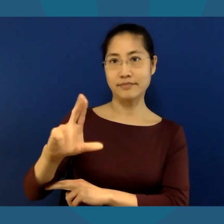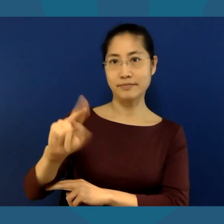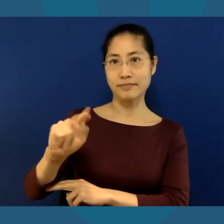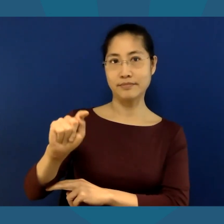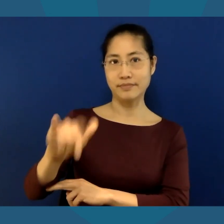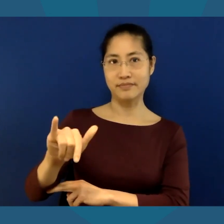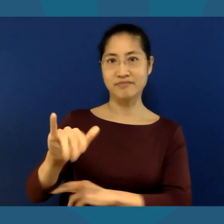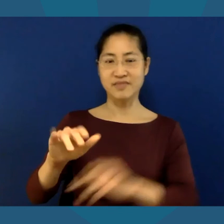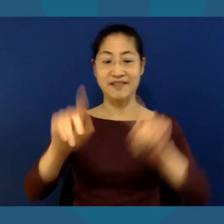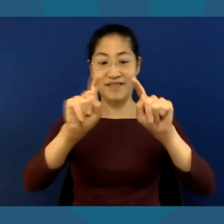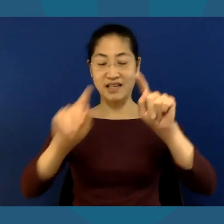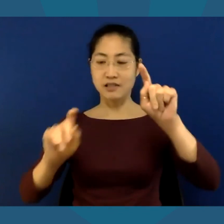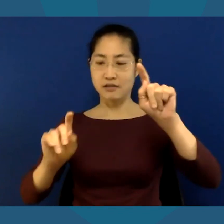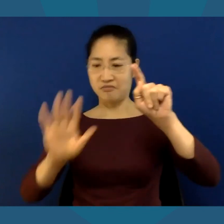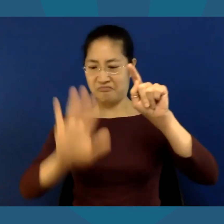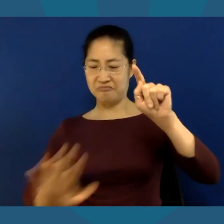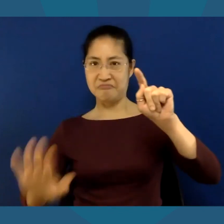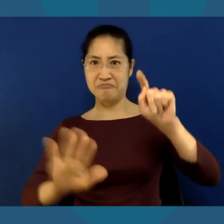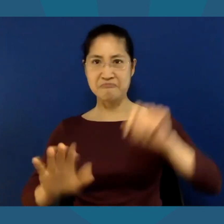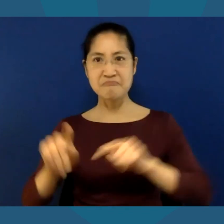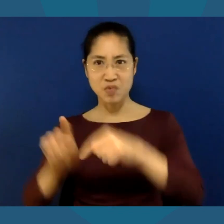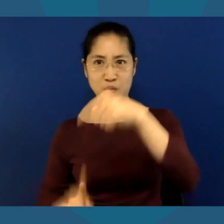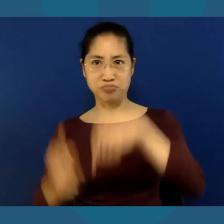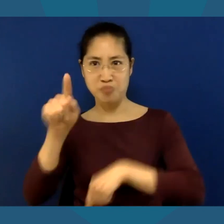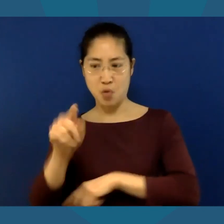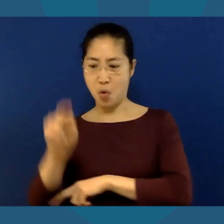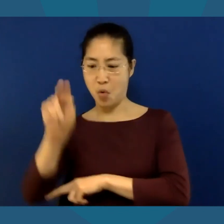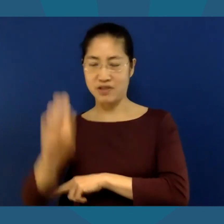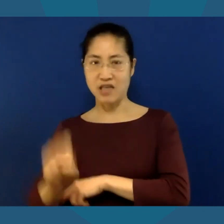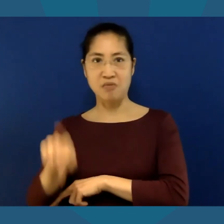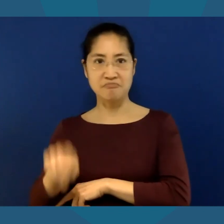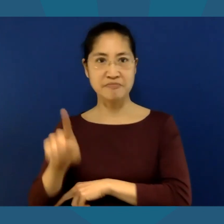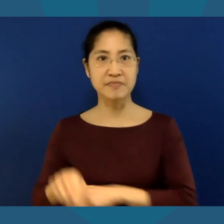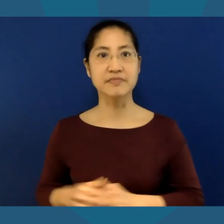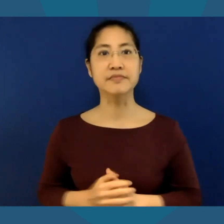and developing the North-South corridor through Pinal County.